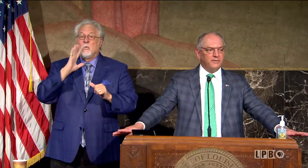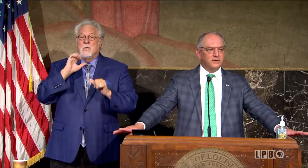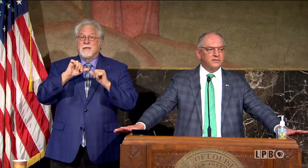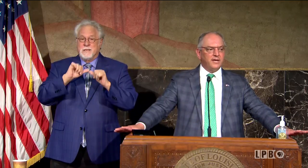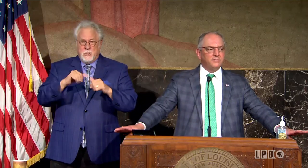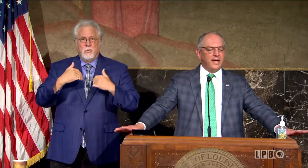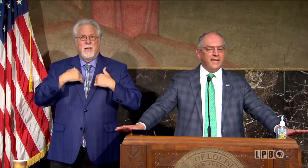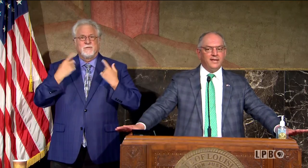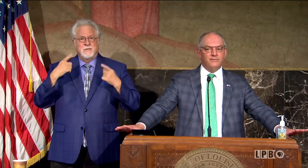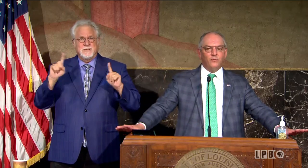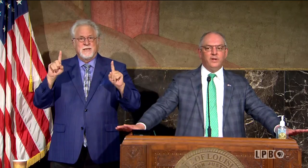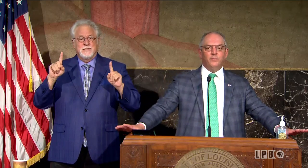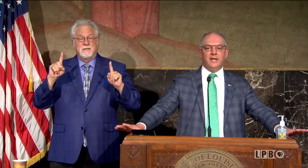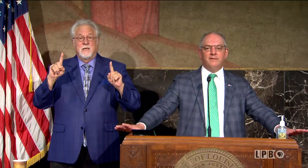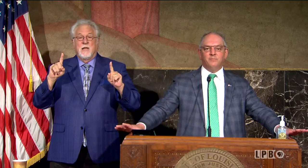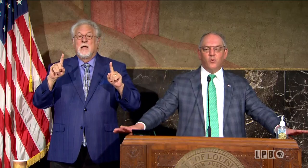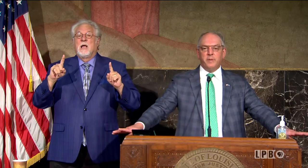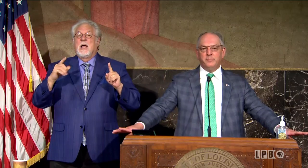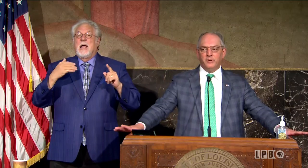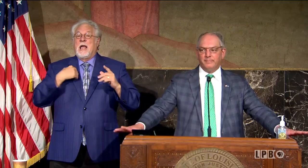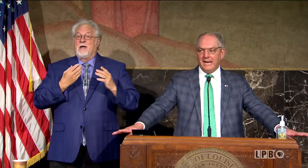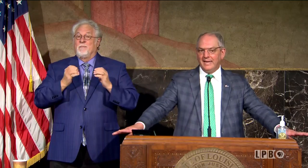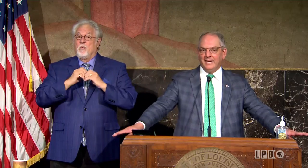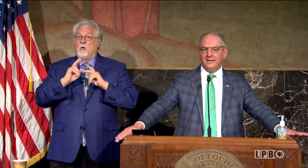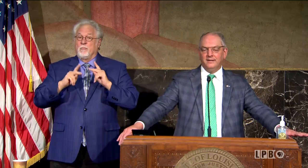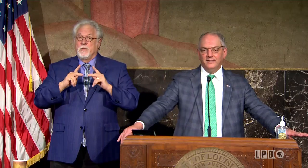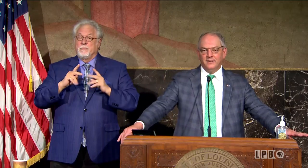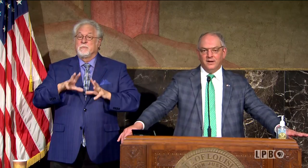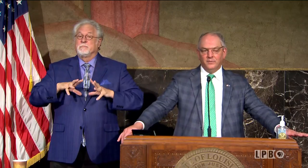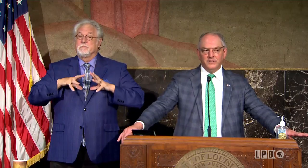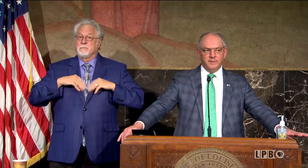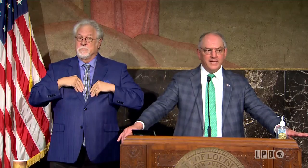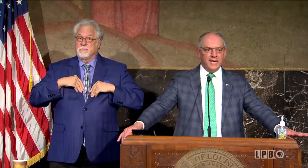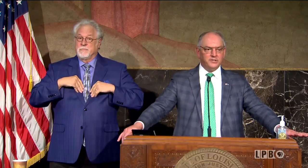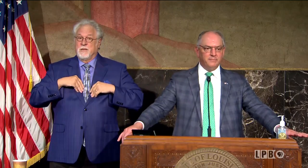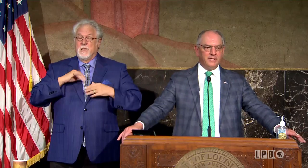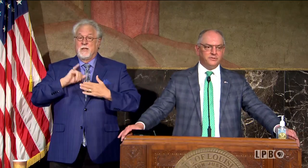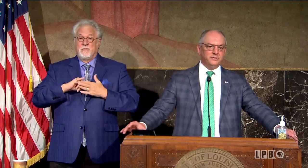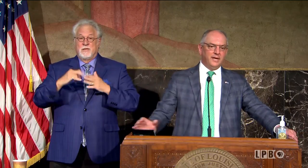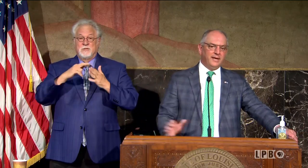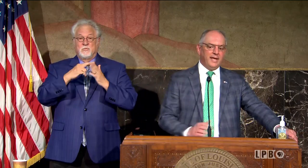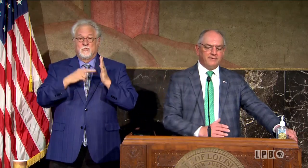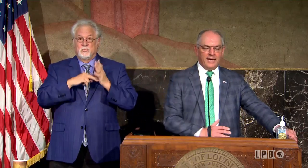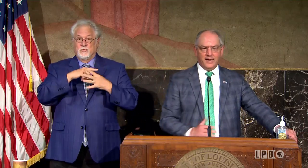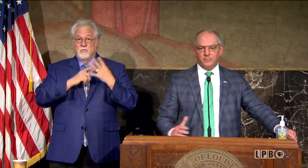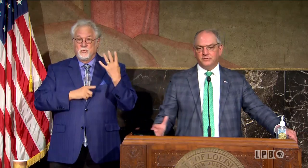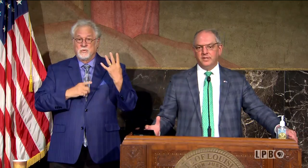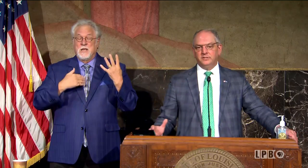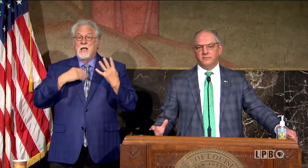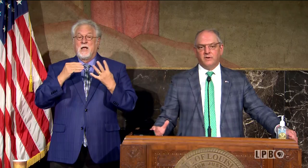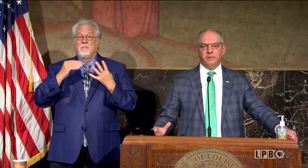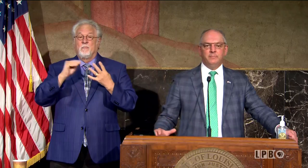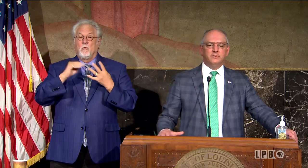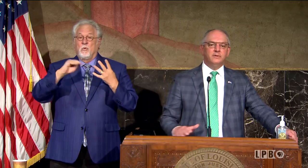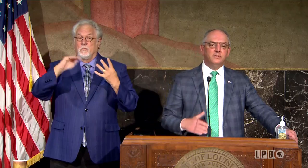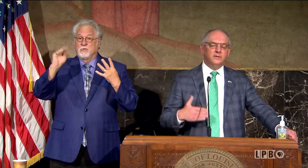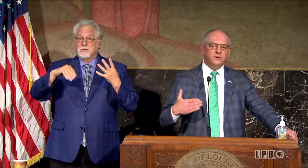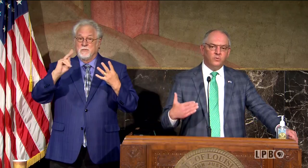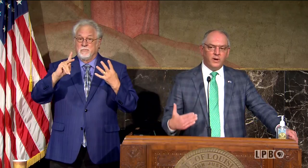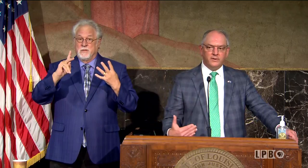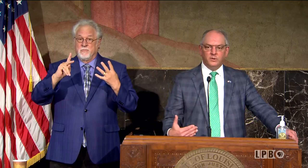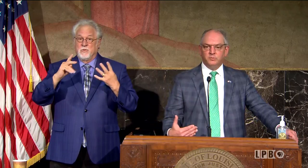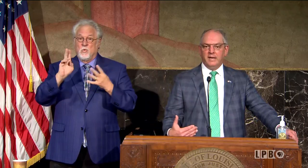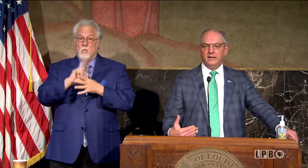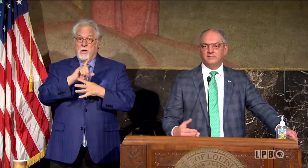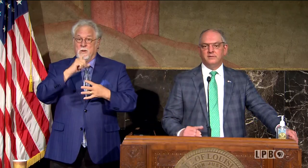continue to have success. And if we will have more people to buy in on these mitigation measures and have a higher percentage of our people